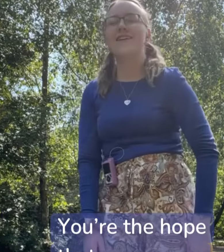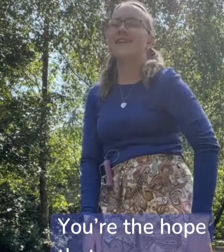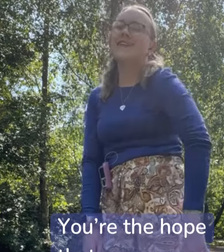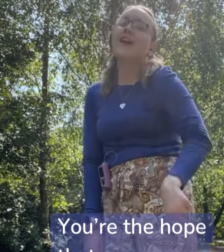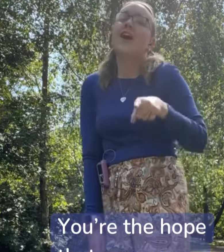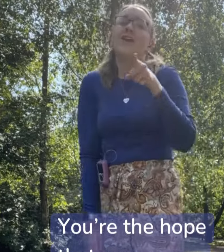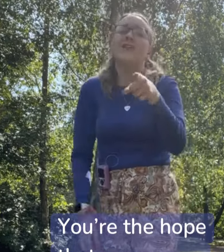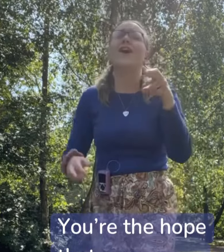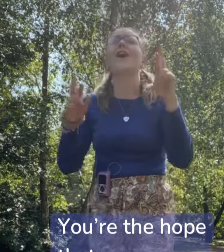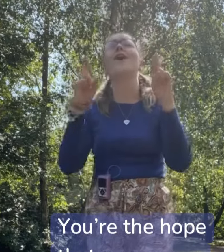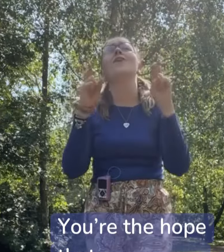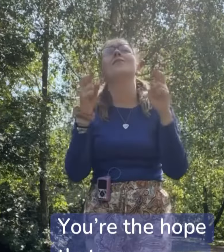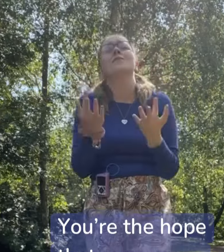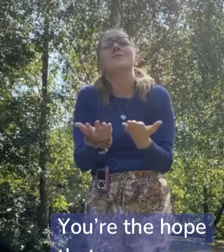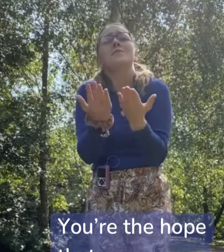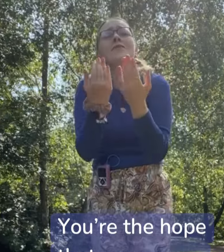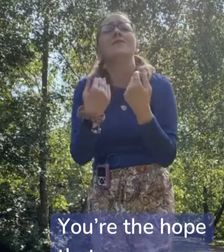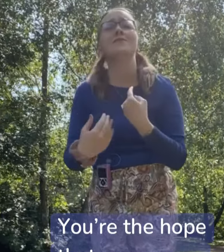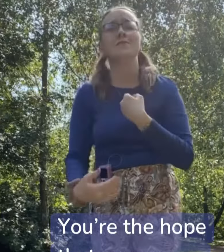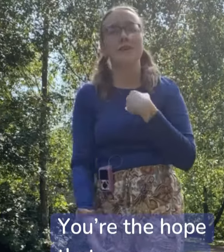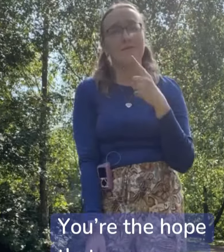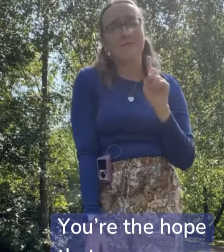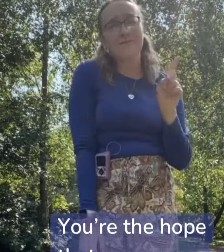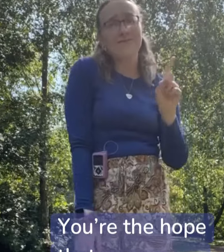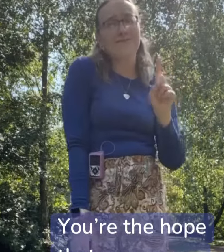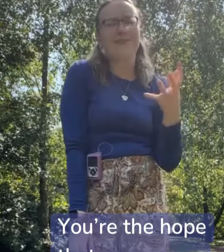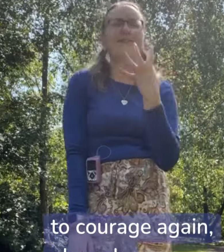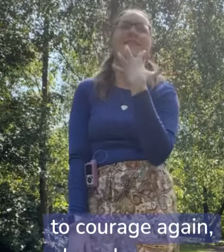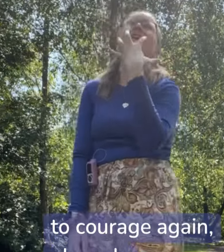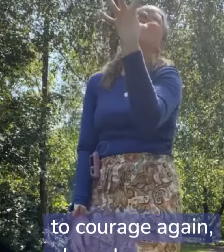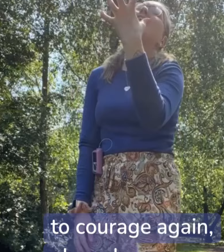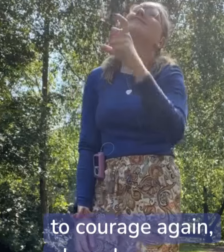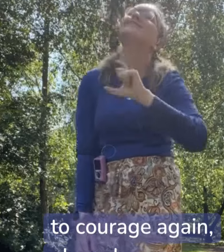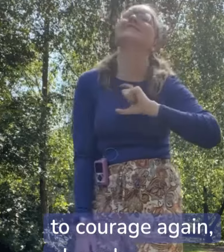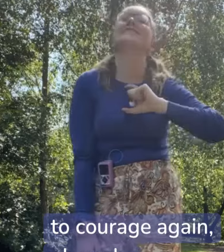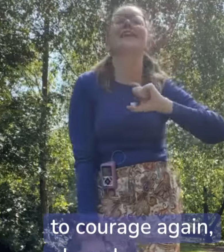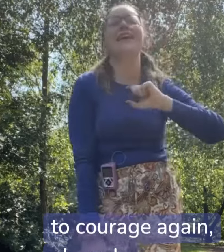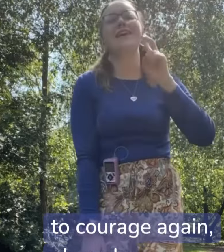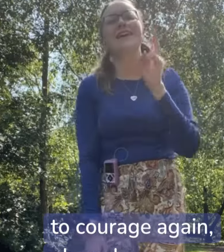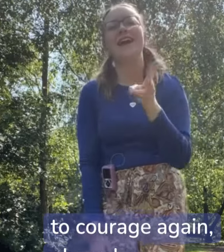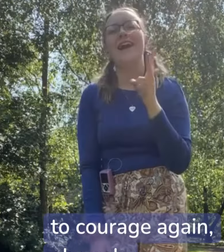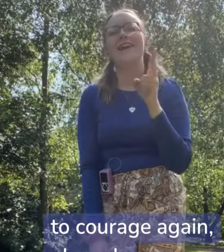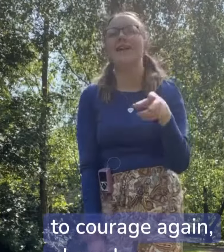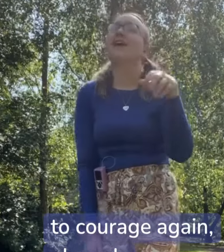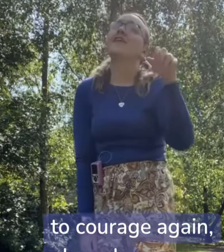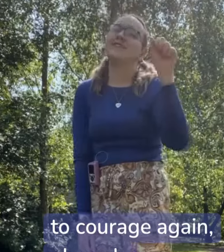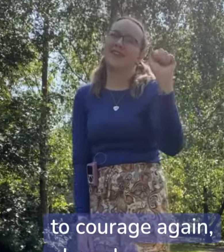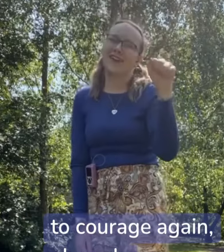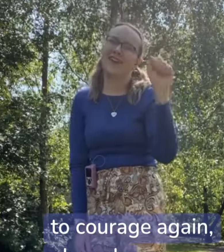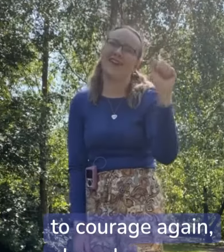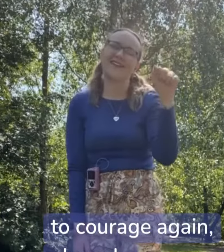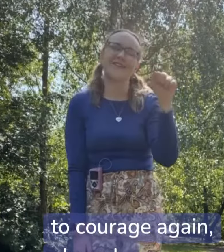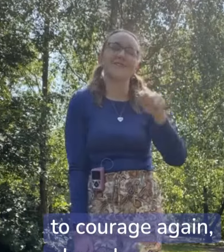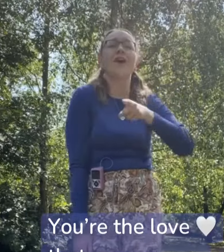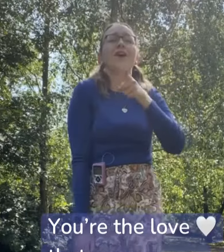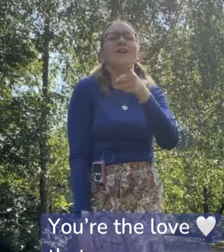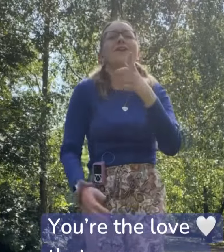You're the hope that moves me, to courage again, oh yeah You're the